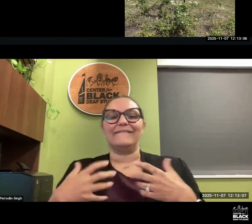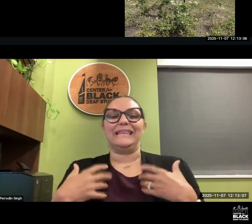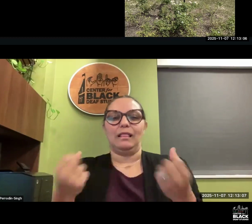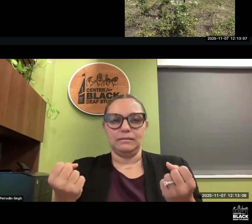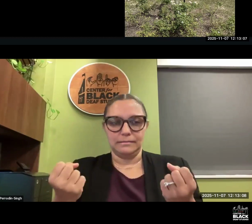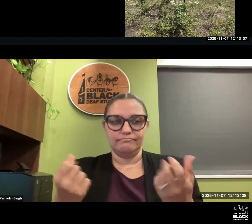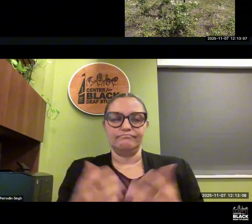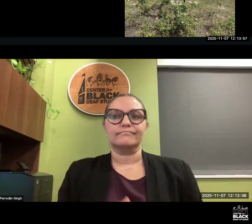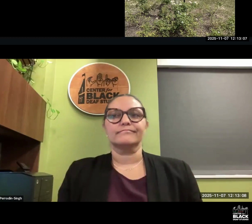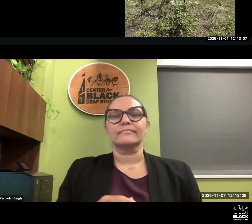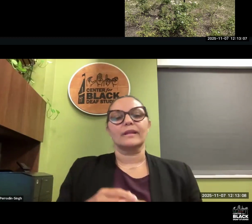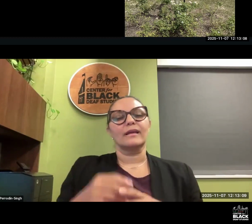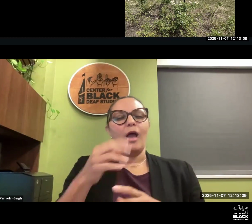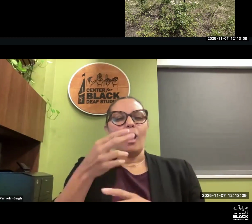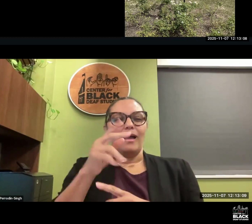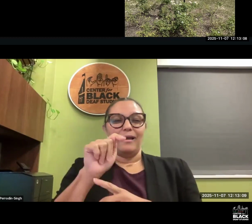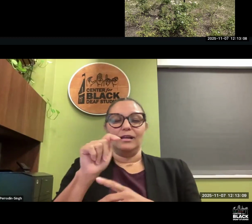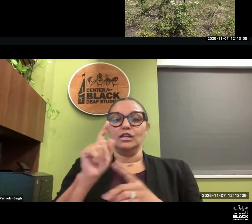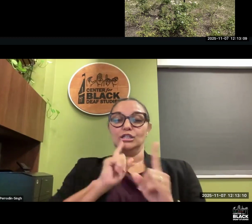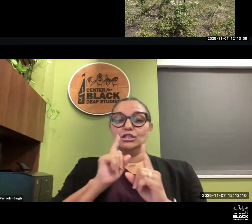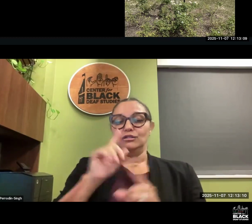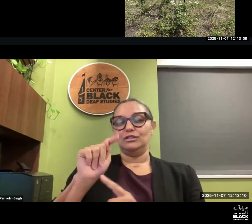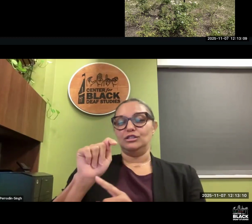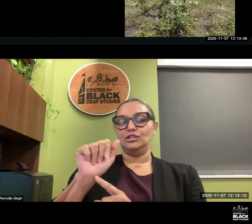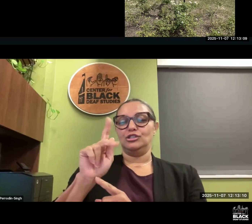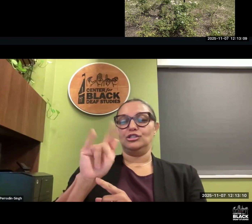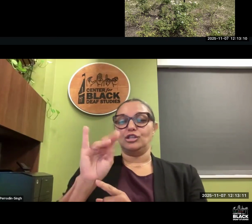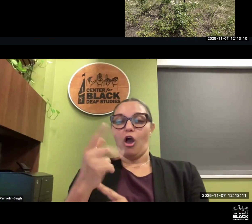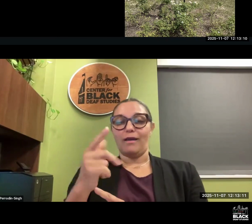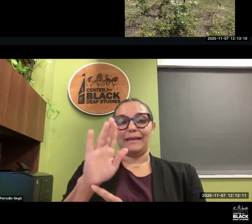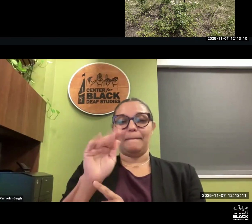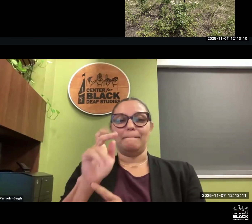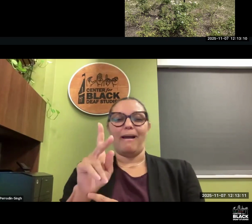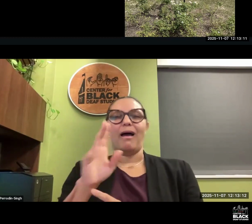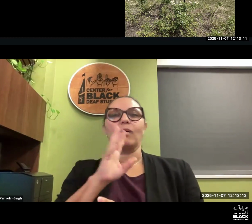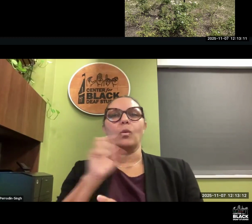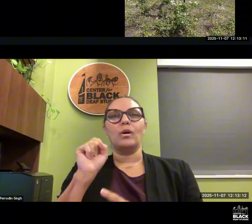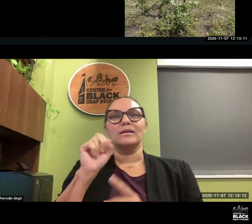of defiance, with having that lens of healing.